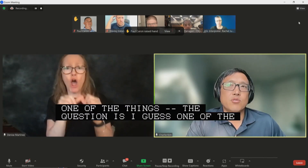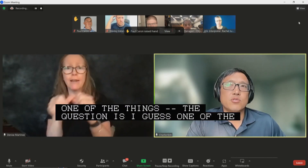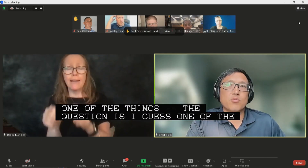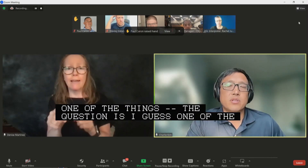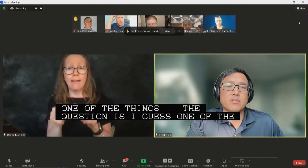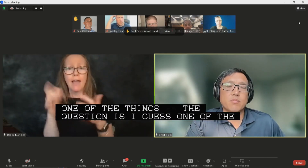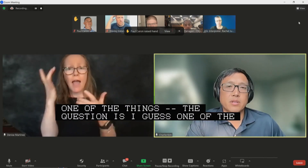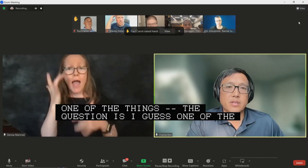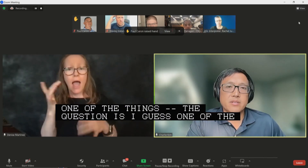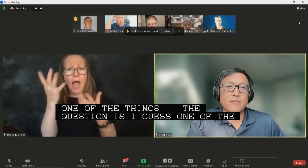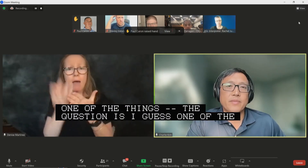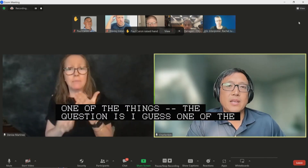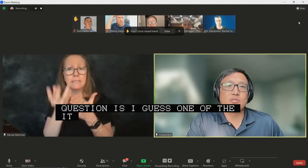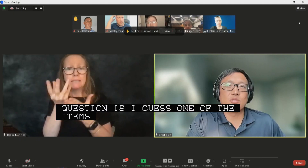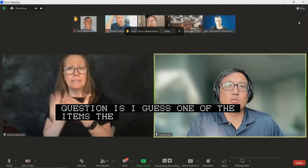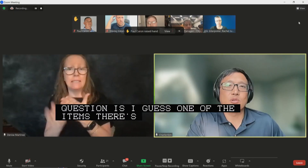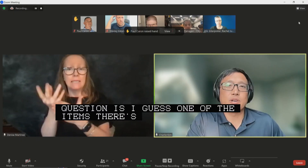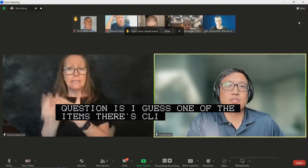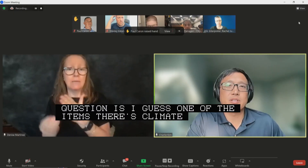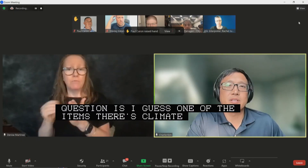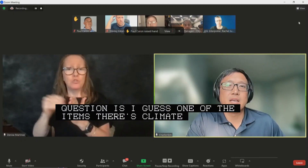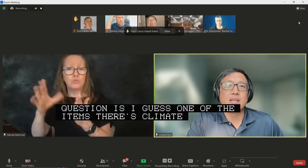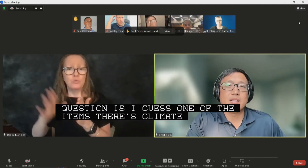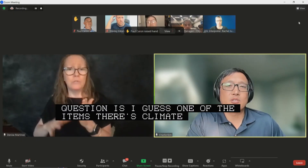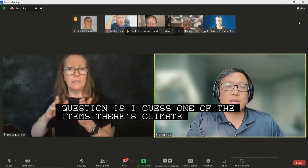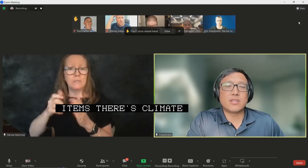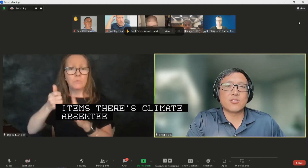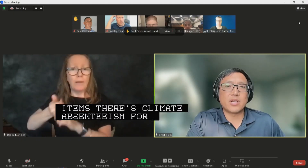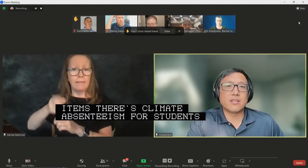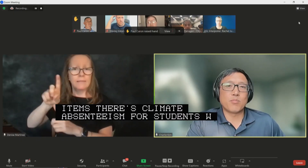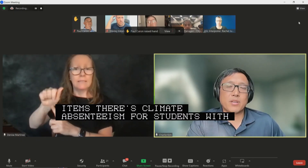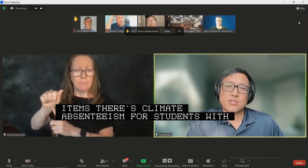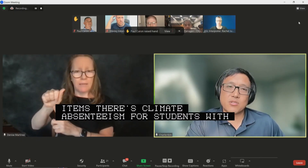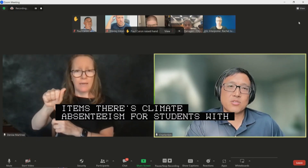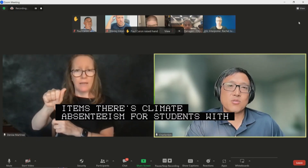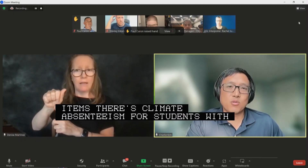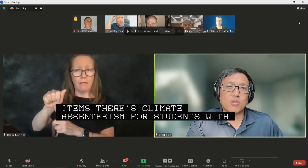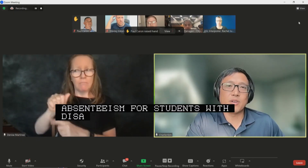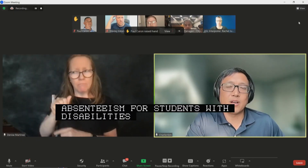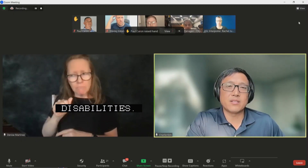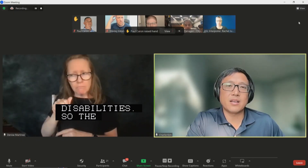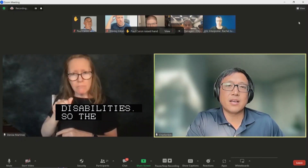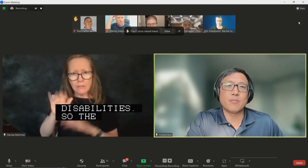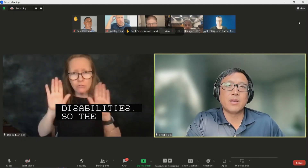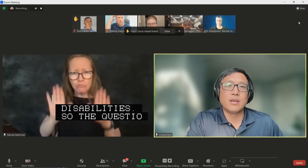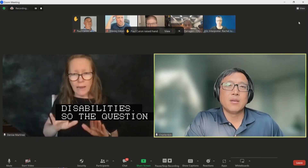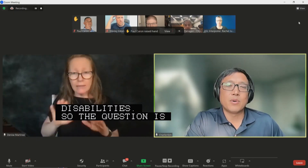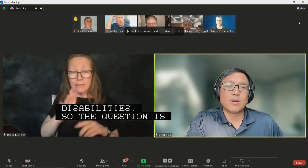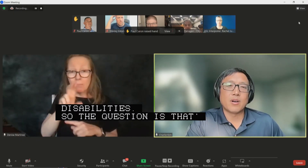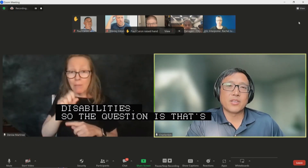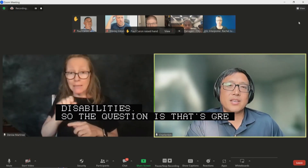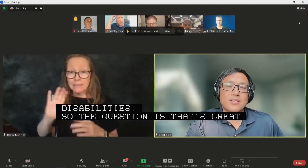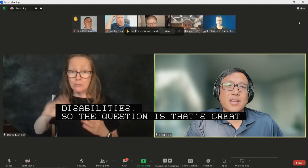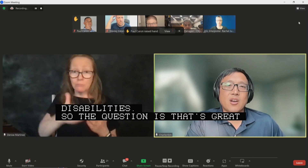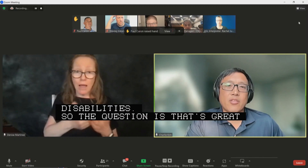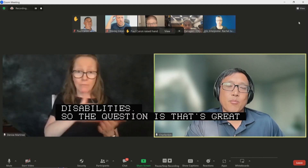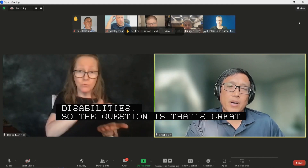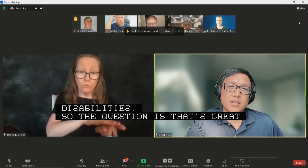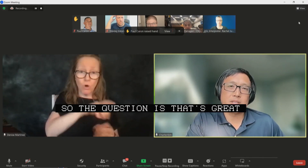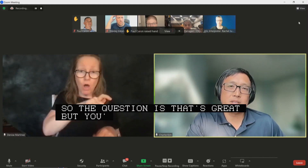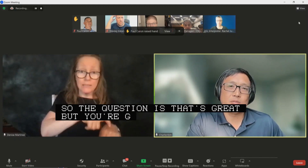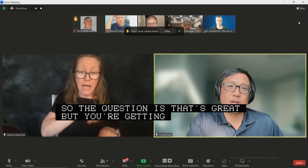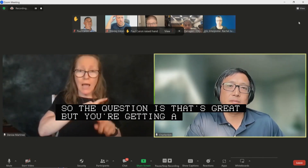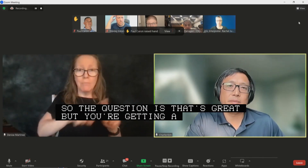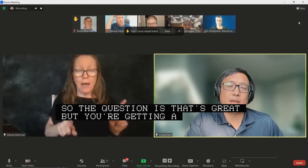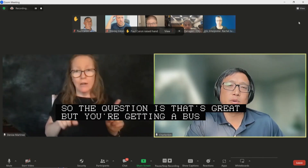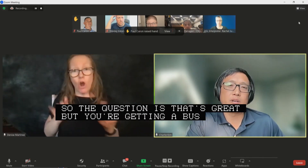for students with disabilities. And so the question is, that's great that you're getting the bus to school on time, but are the kids getting on the